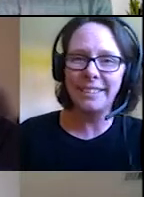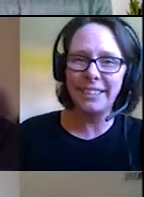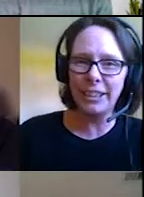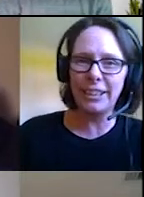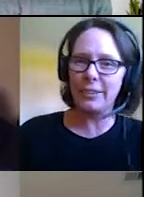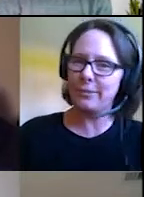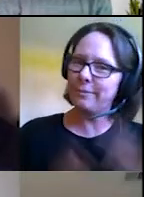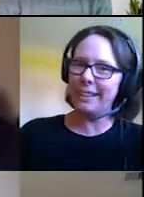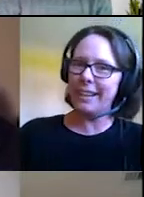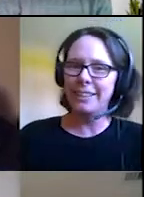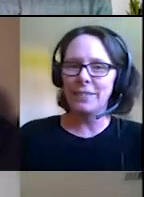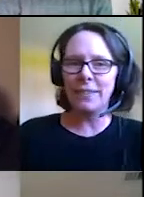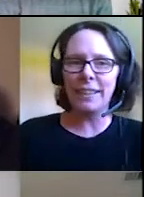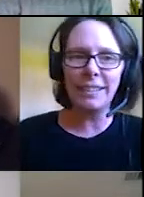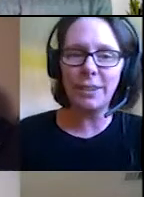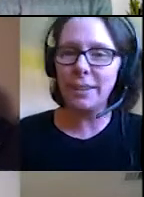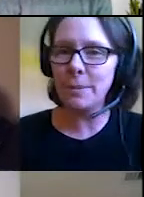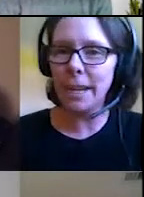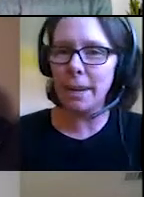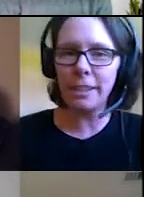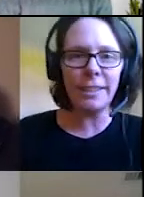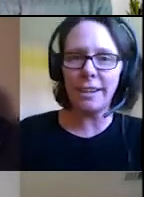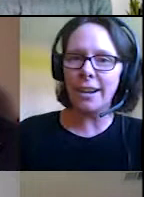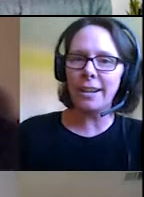book. Okay, this could have some